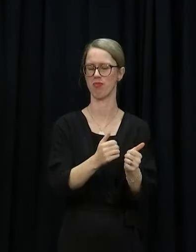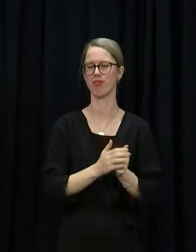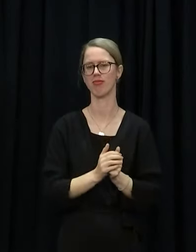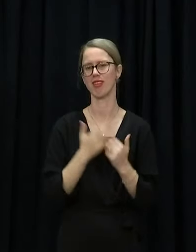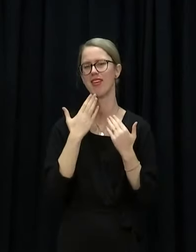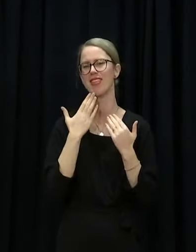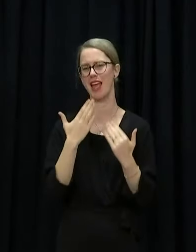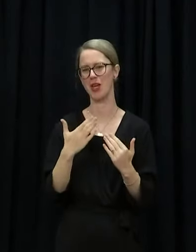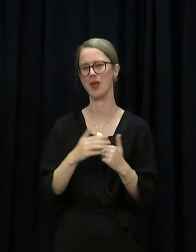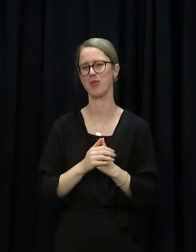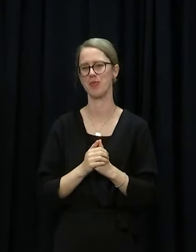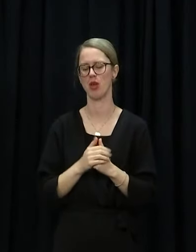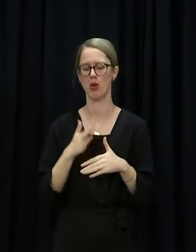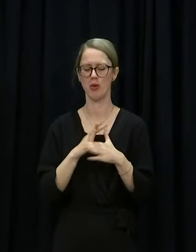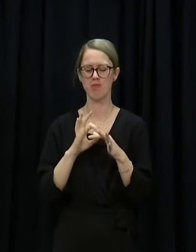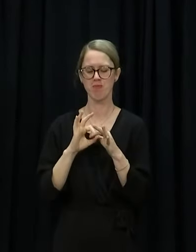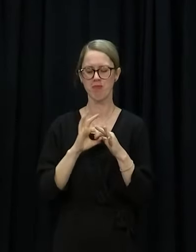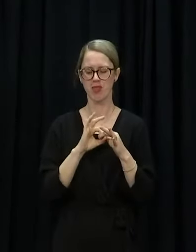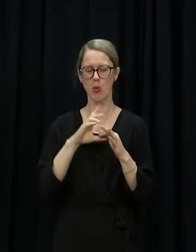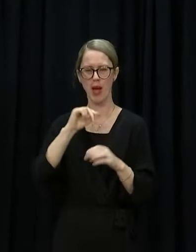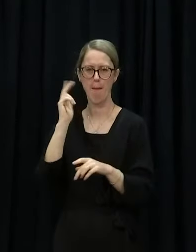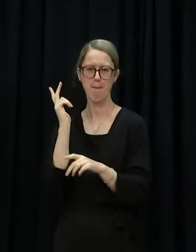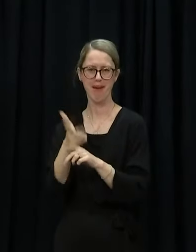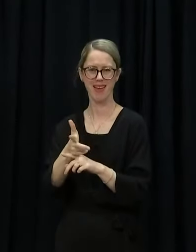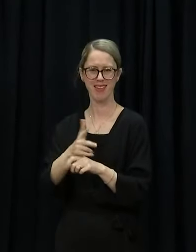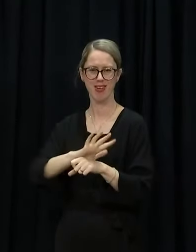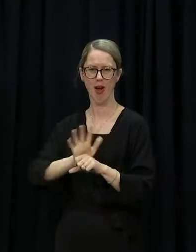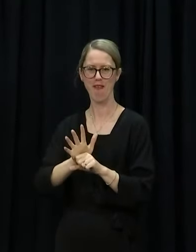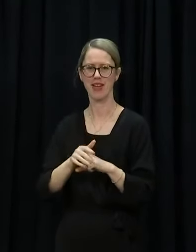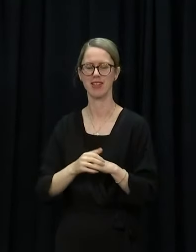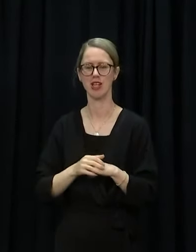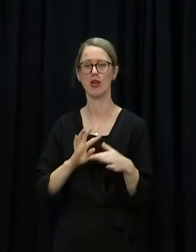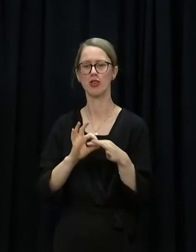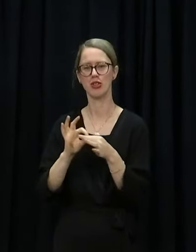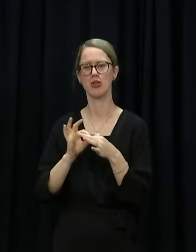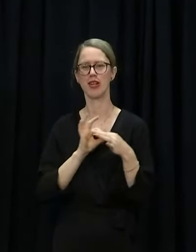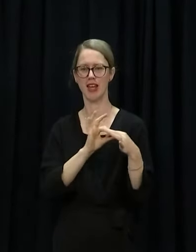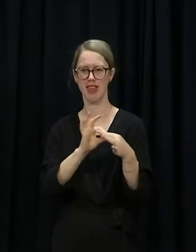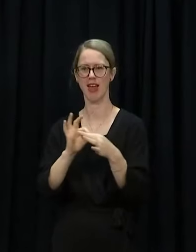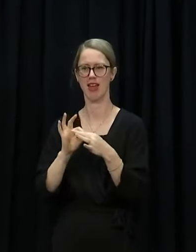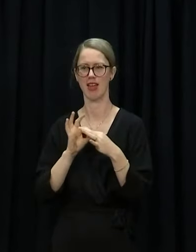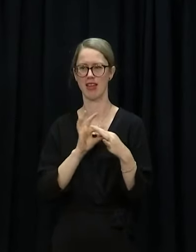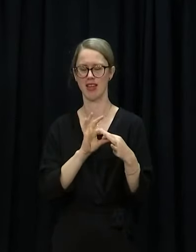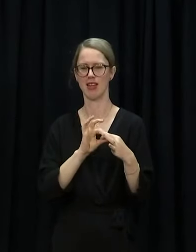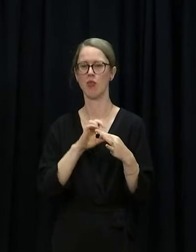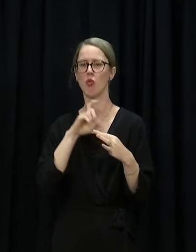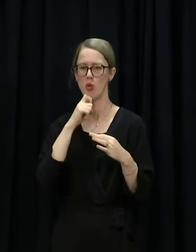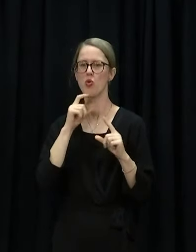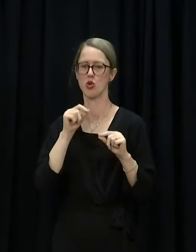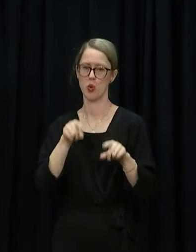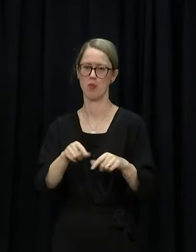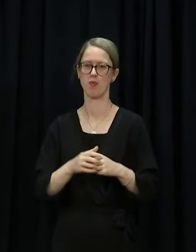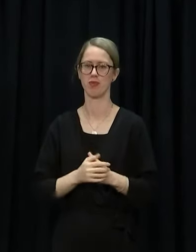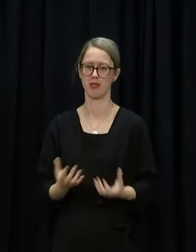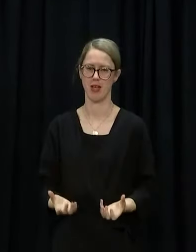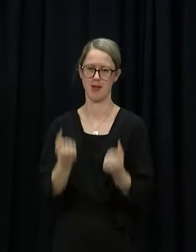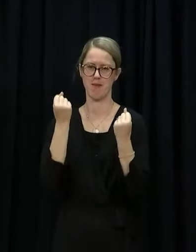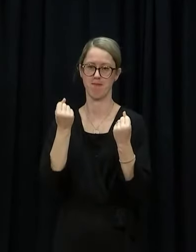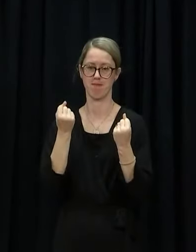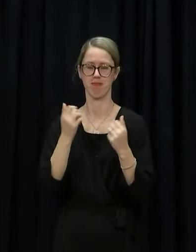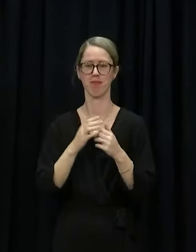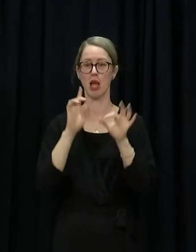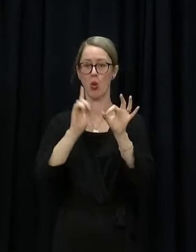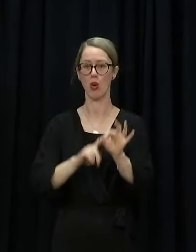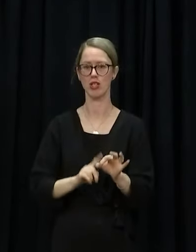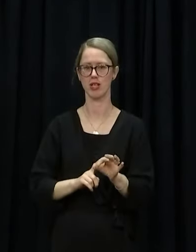you. Sticking together beats the virus, and together, that's exactly what we are going to do. Happy to take